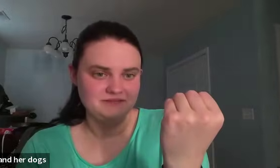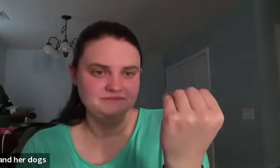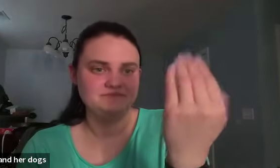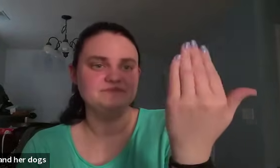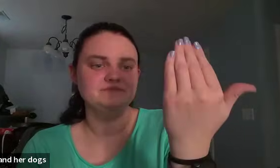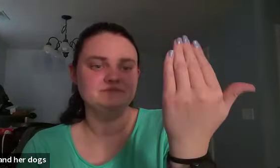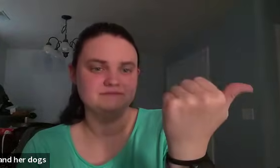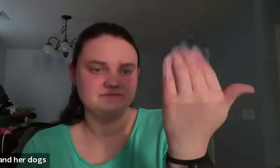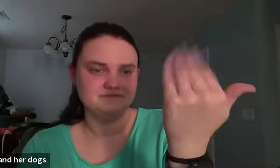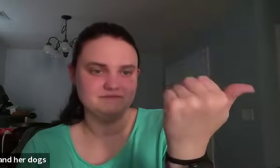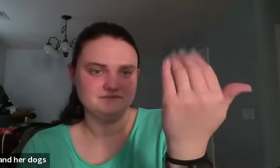15,